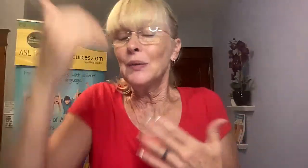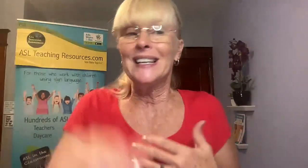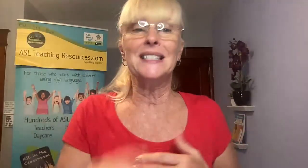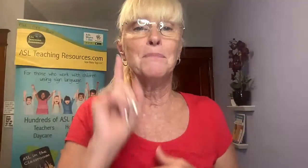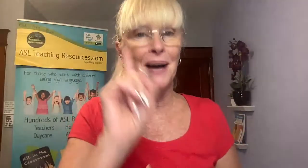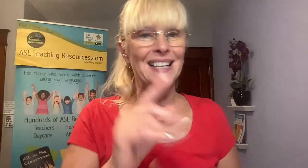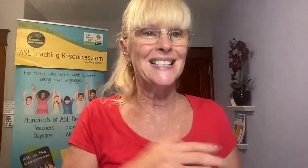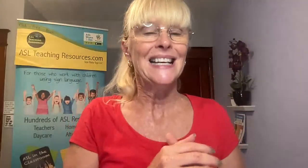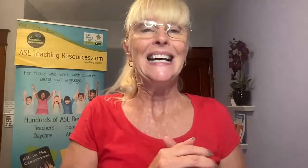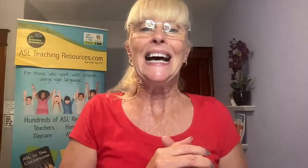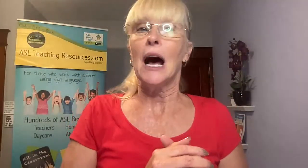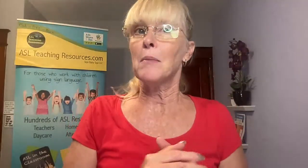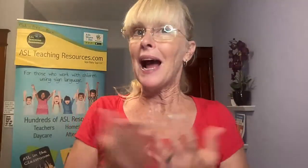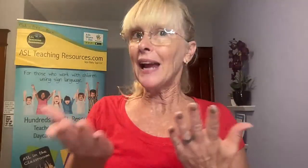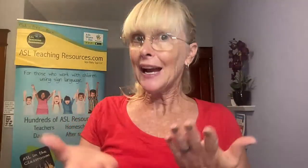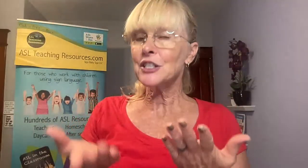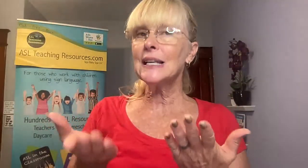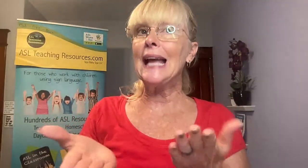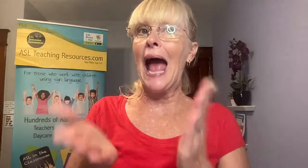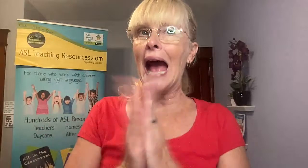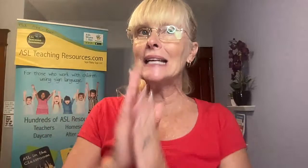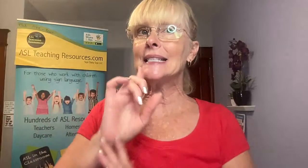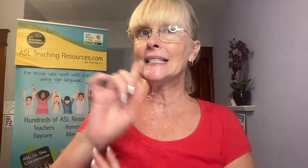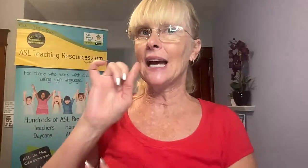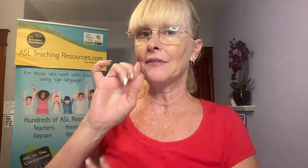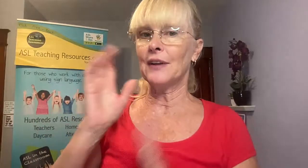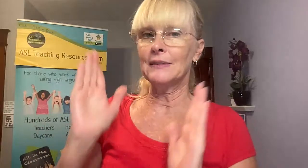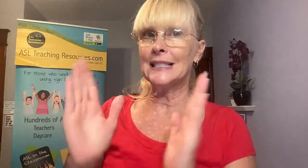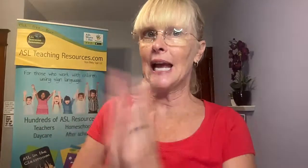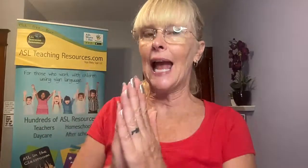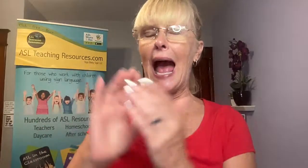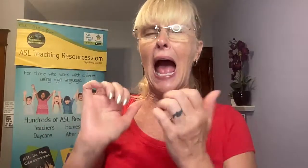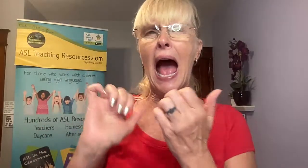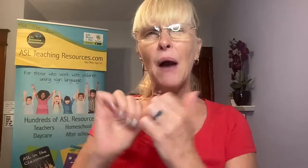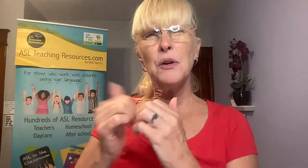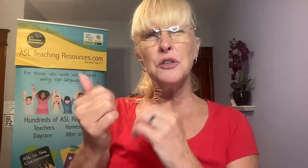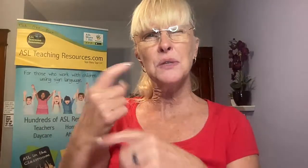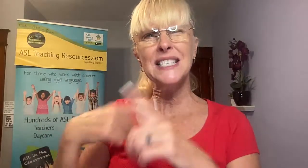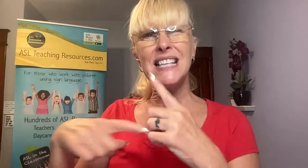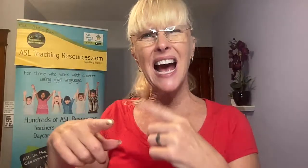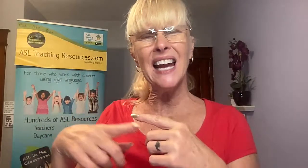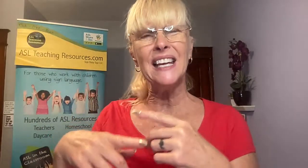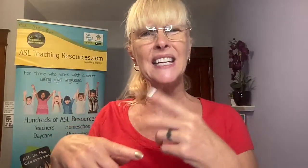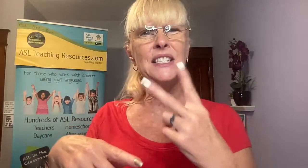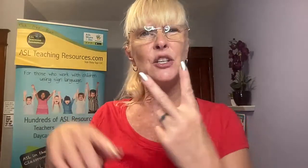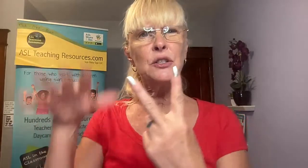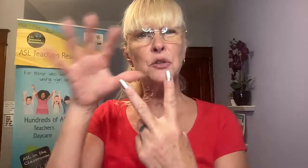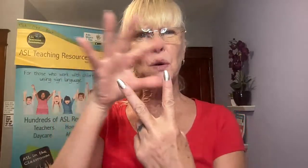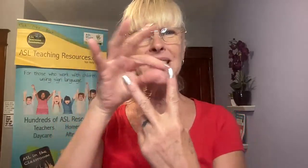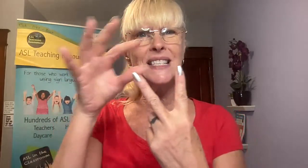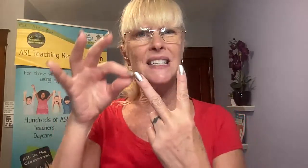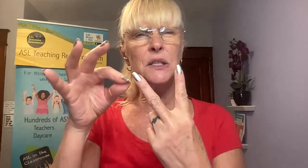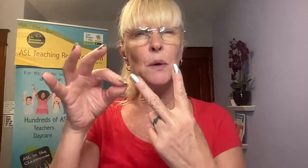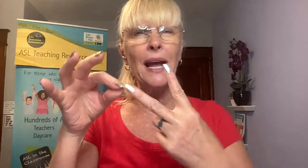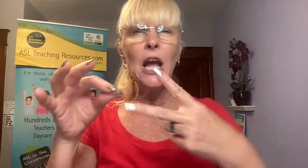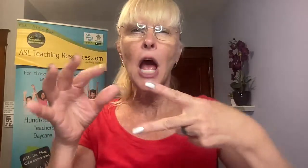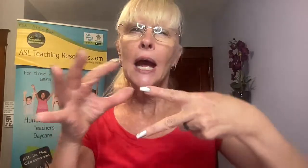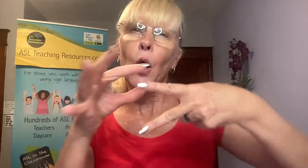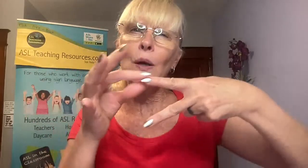this, but I actually asked Def, I was like, how would you sign? Is good choices this way or is